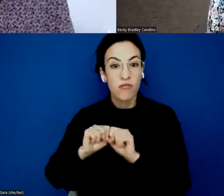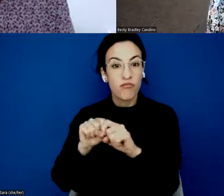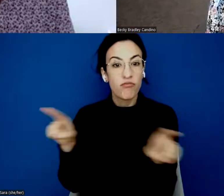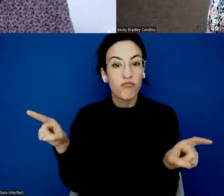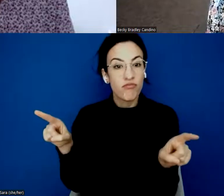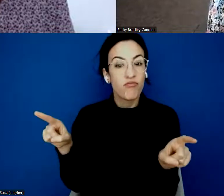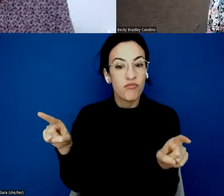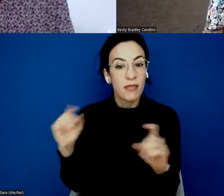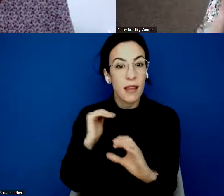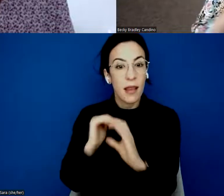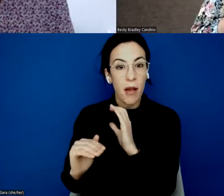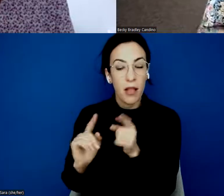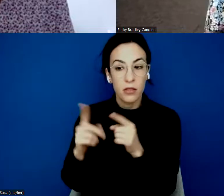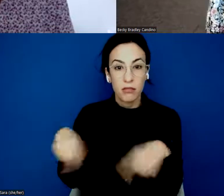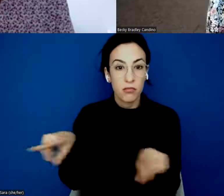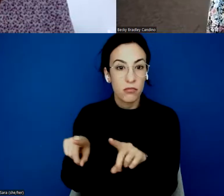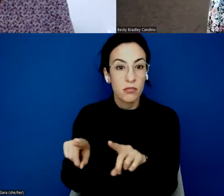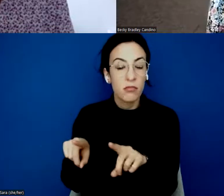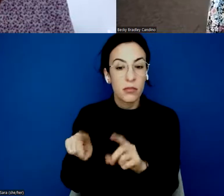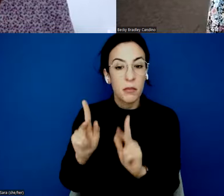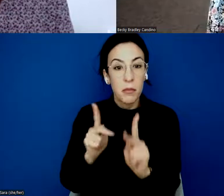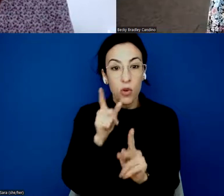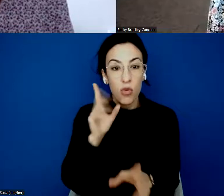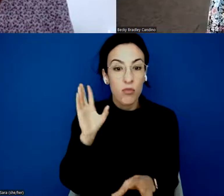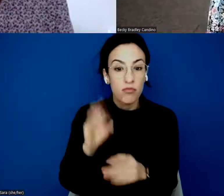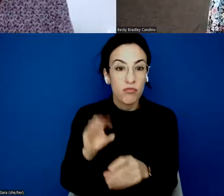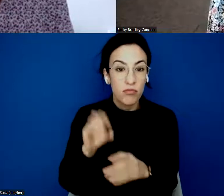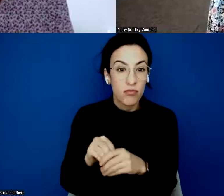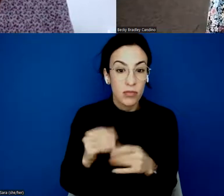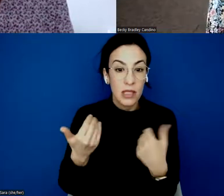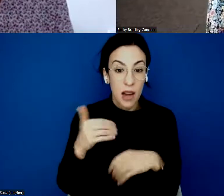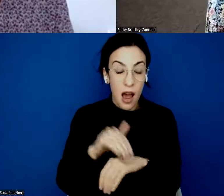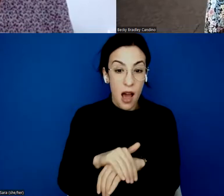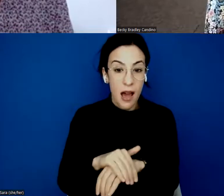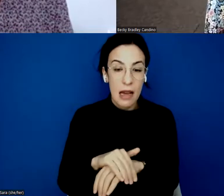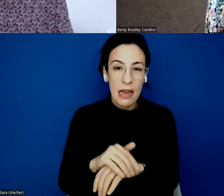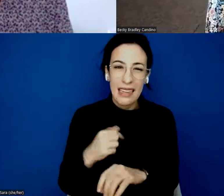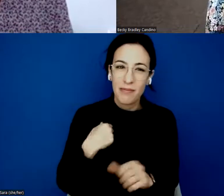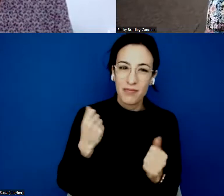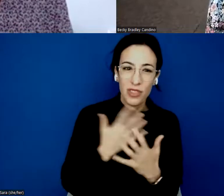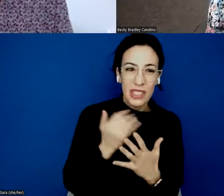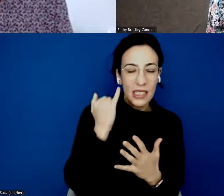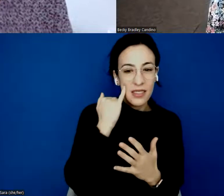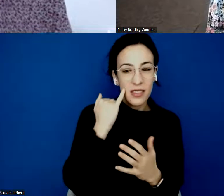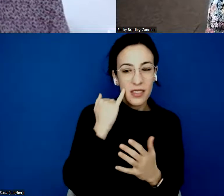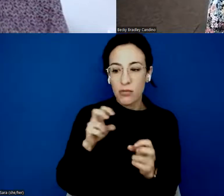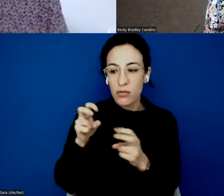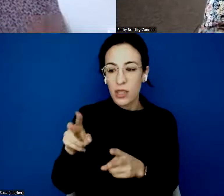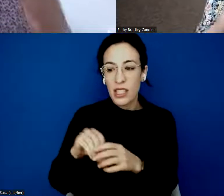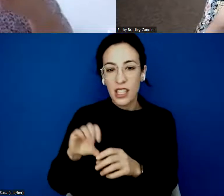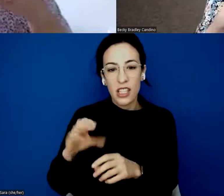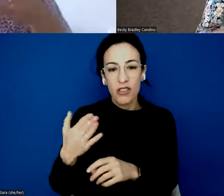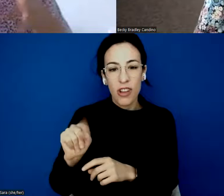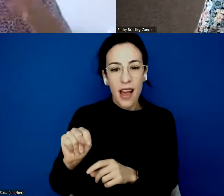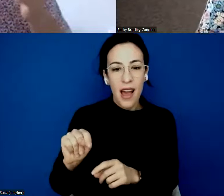who presented or who participated tonight. I'm afraid if you put it in the chat, I don't know if